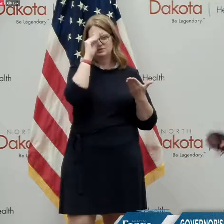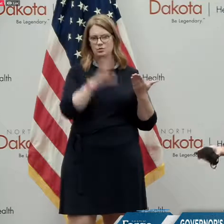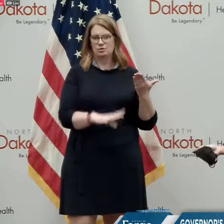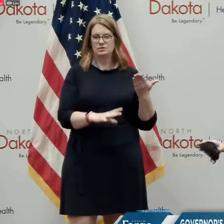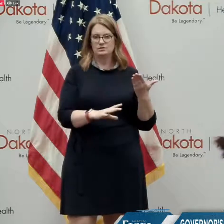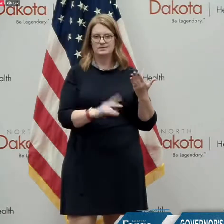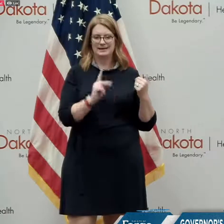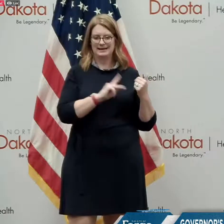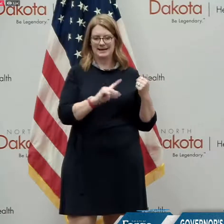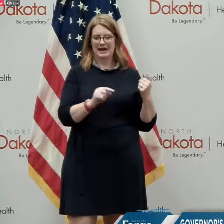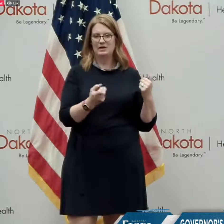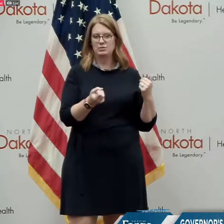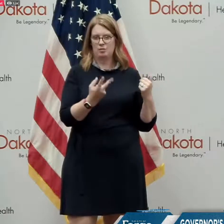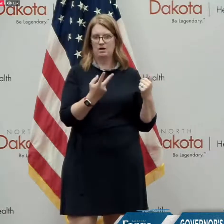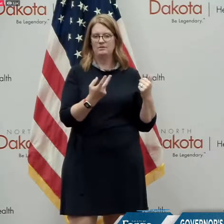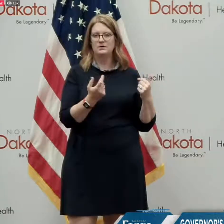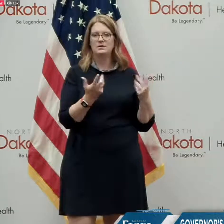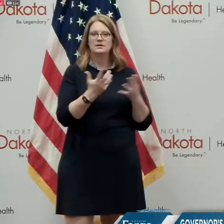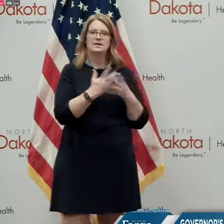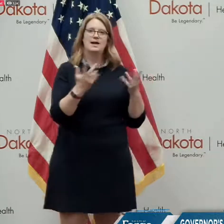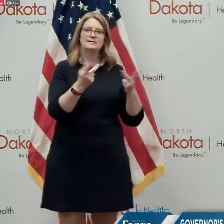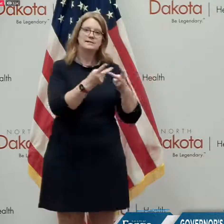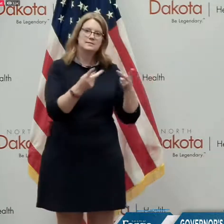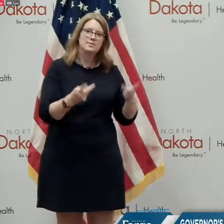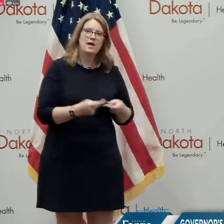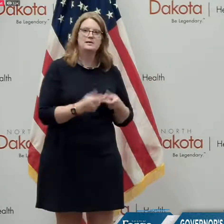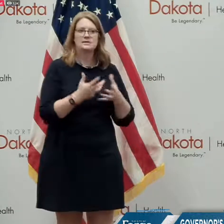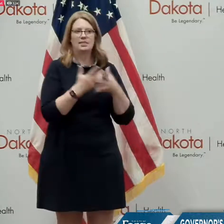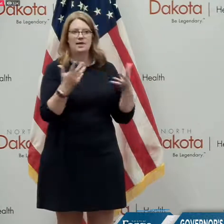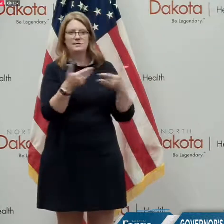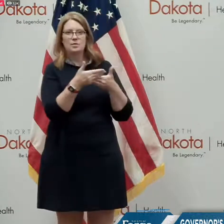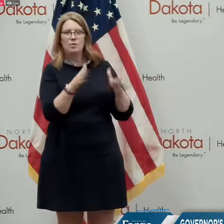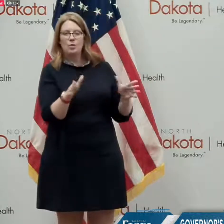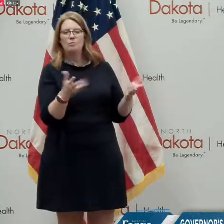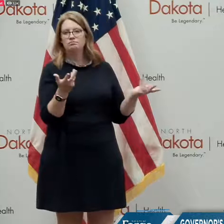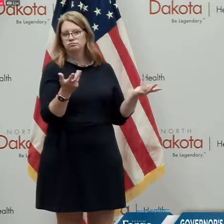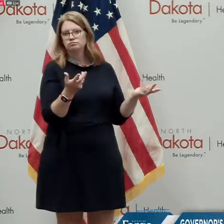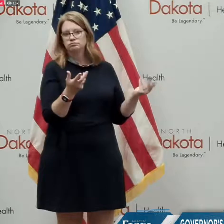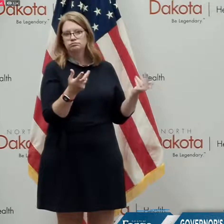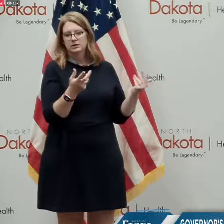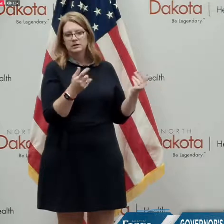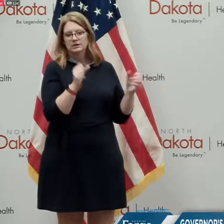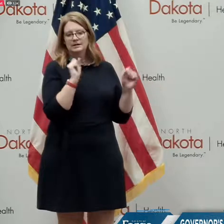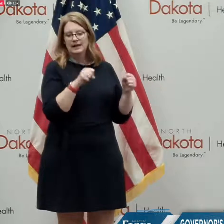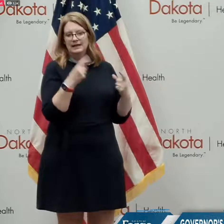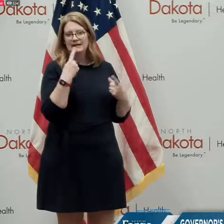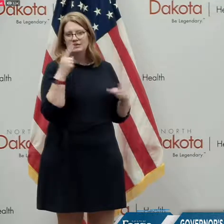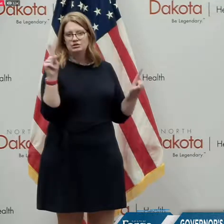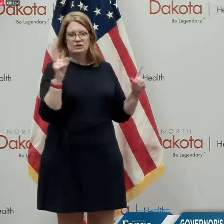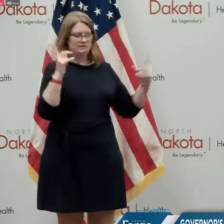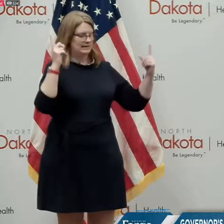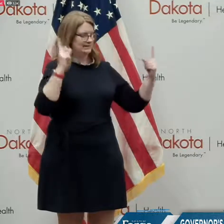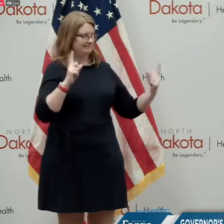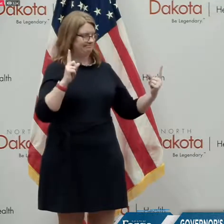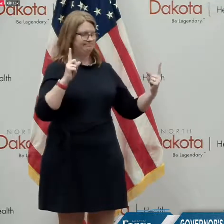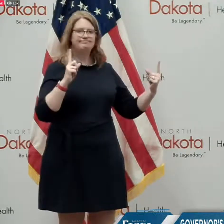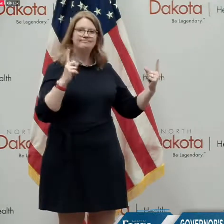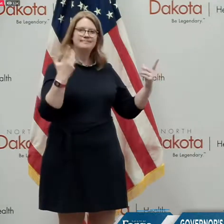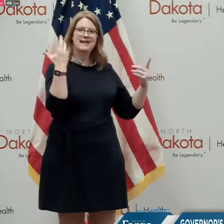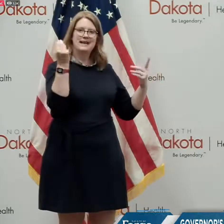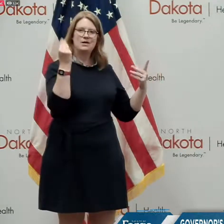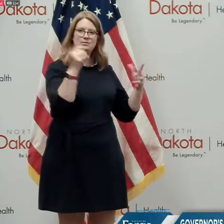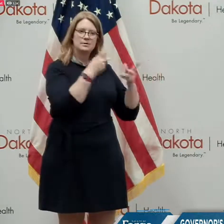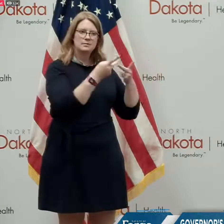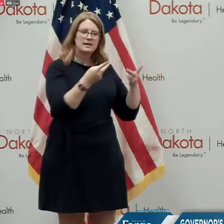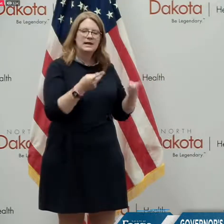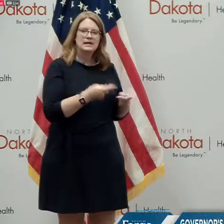in K12. And so lots of space, lots of room, so they are able to achieve that 6 feet social distancing, that outdoor space, and